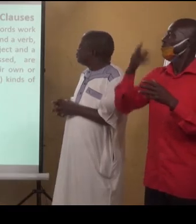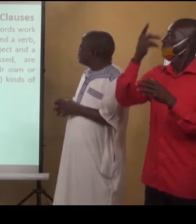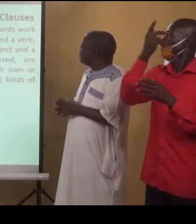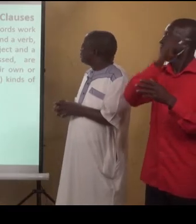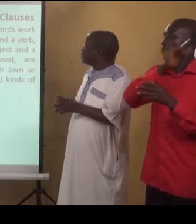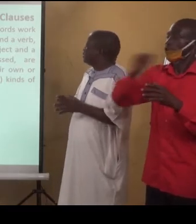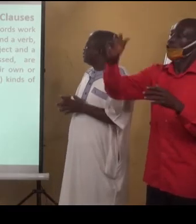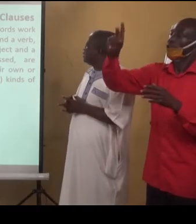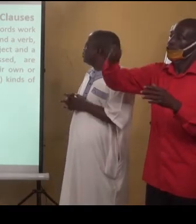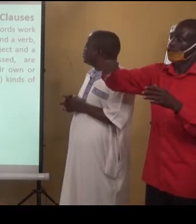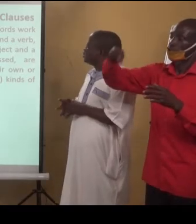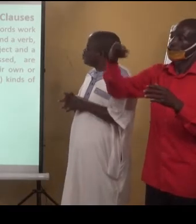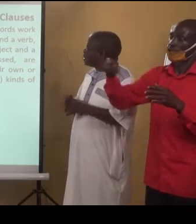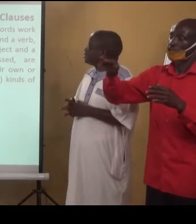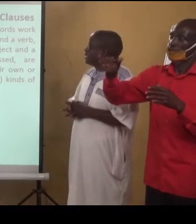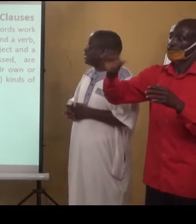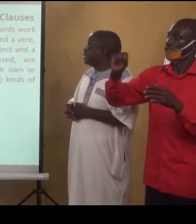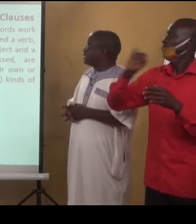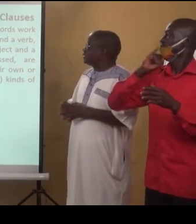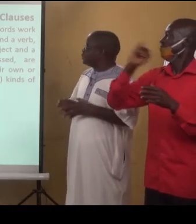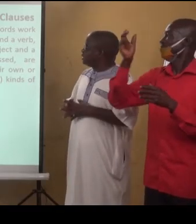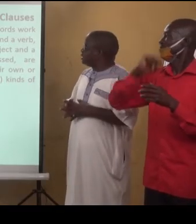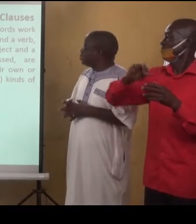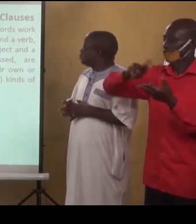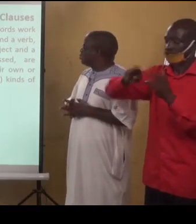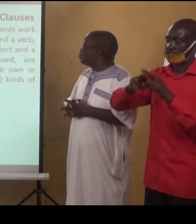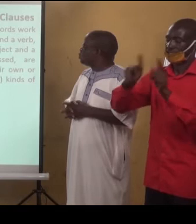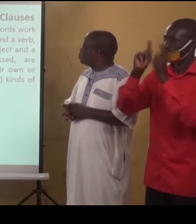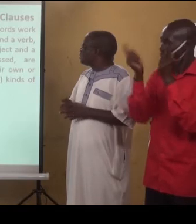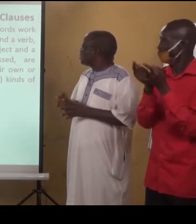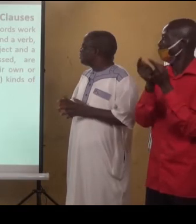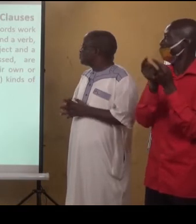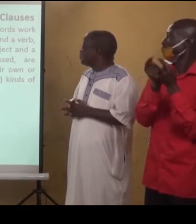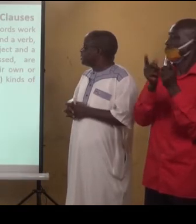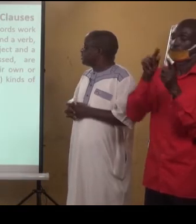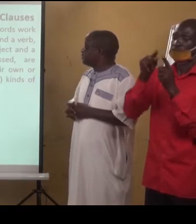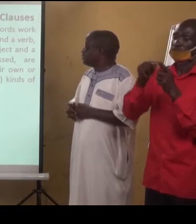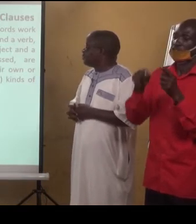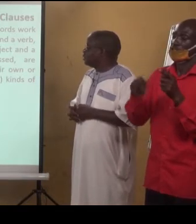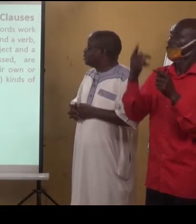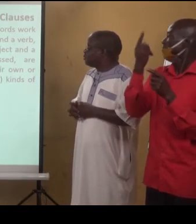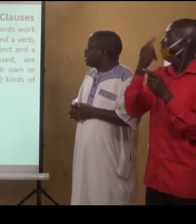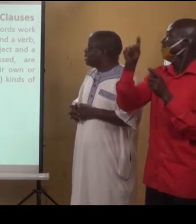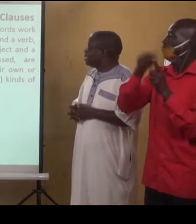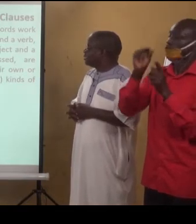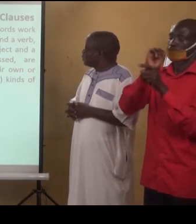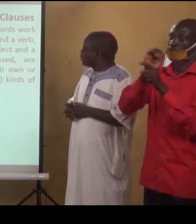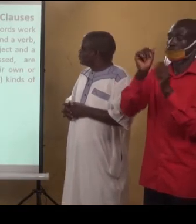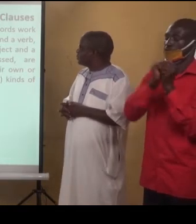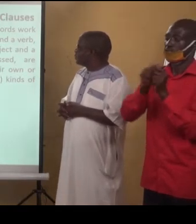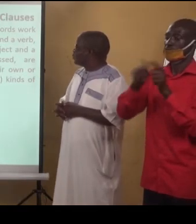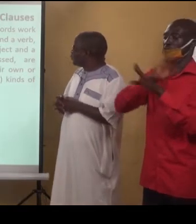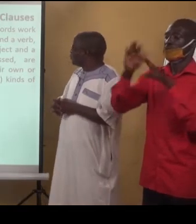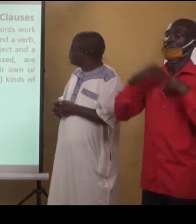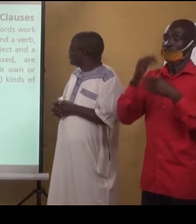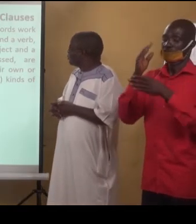the words work together as a unit, but do not have a subject and a verb, while a clause